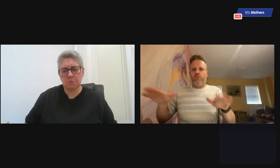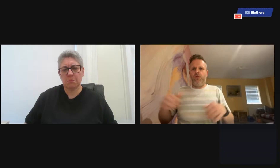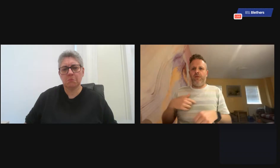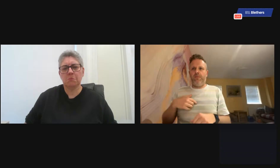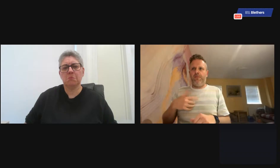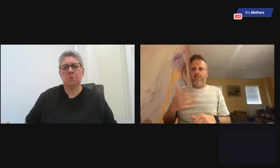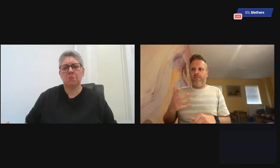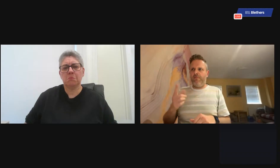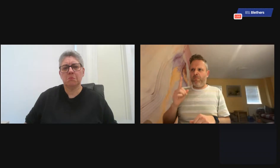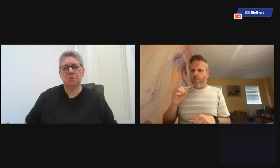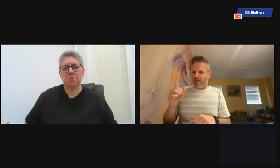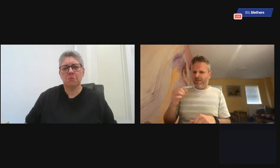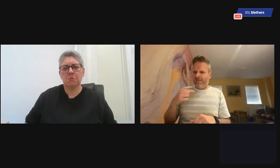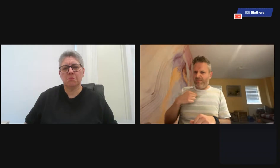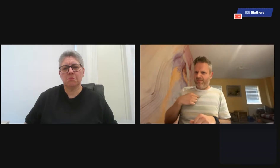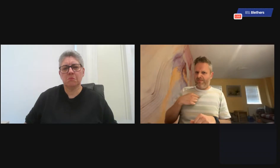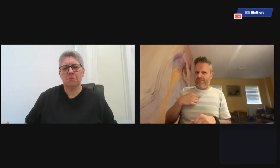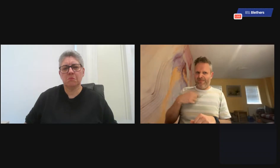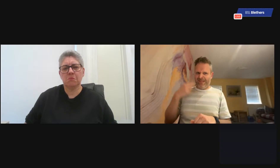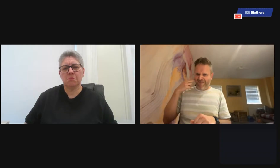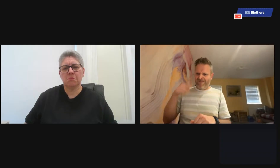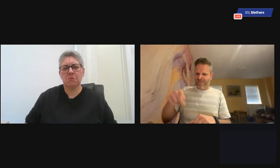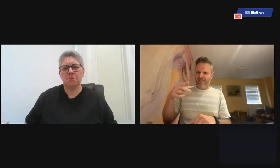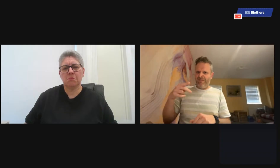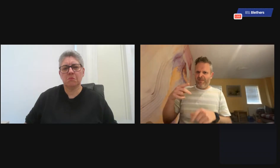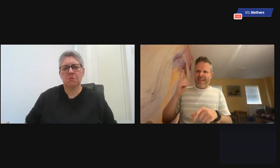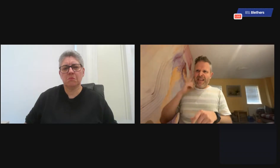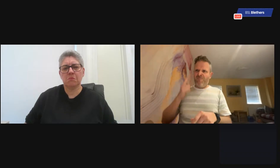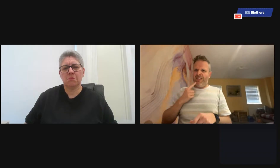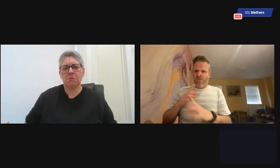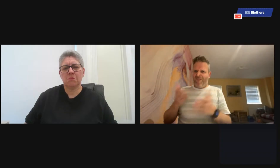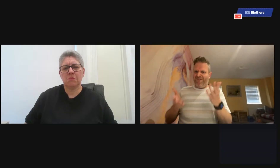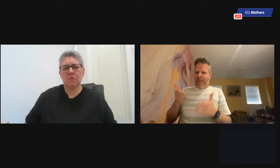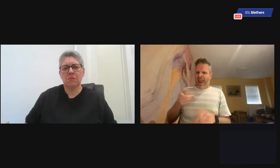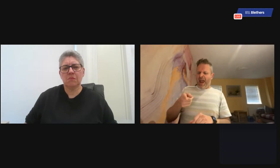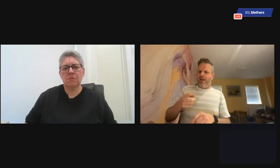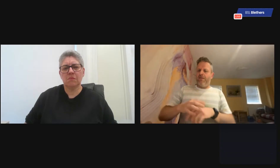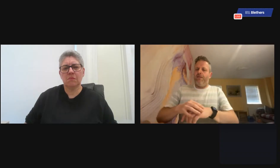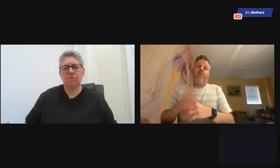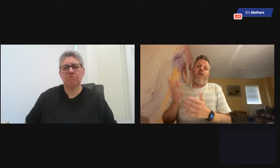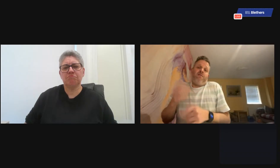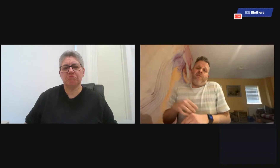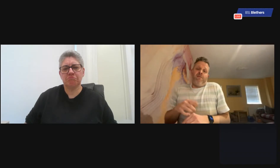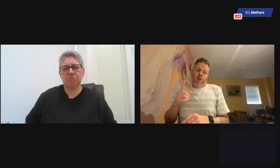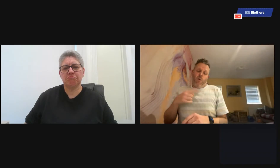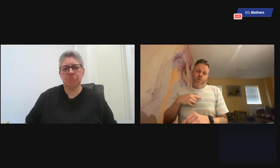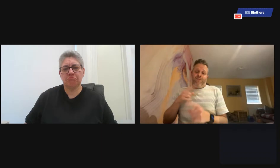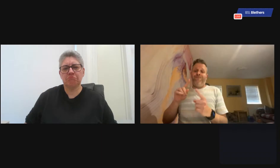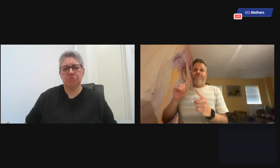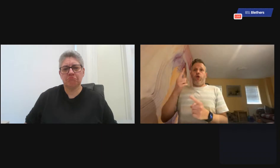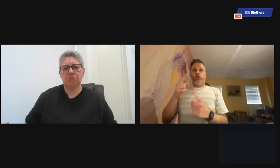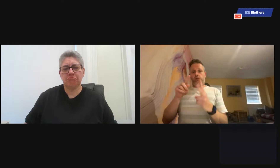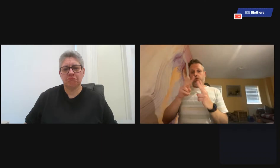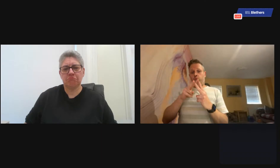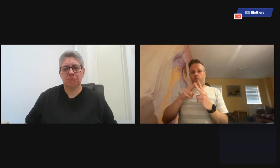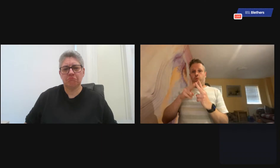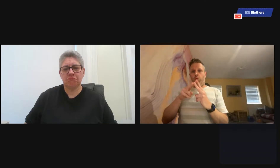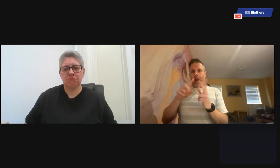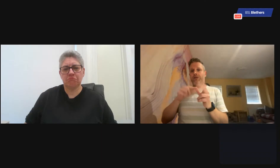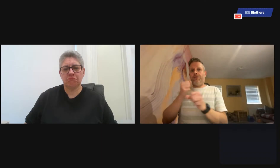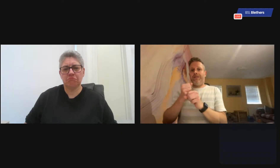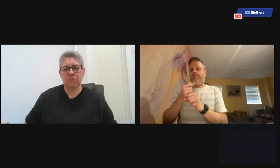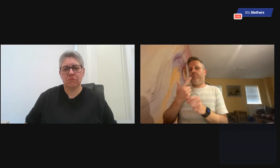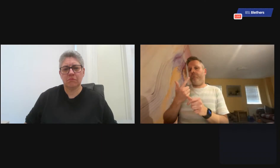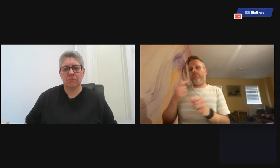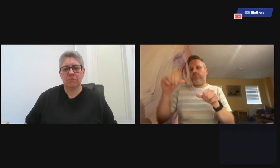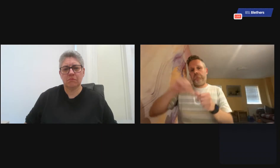me. They didn't have really an open mind at that point, and I was a bit disappointed, of course, because that, I'm sure, isn't